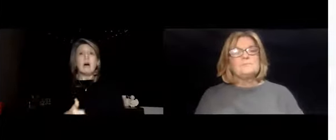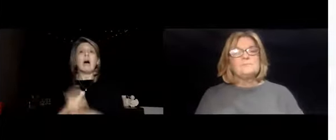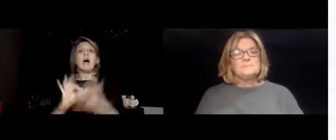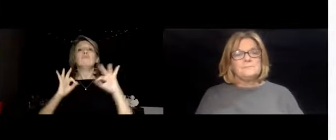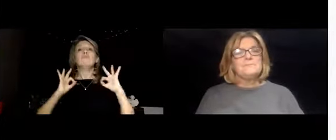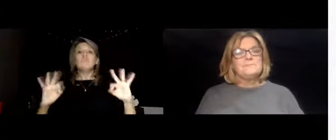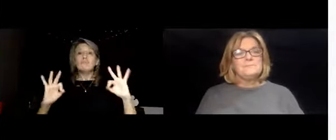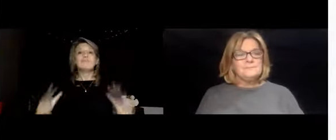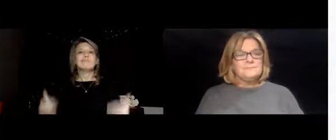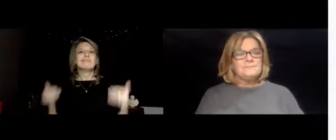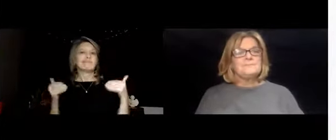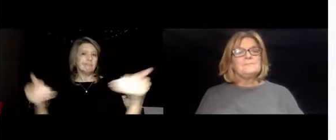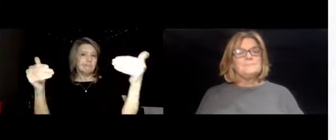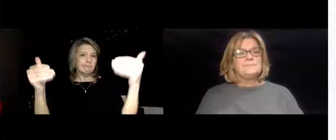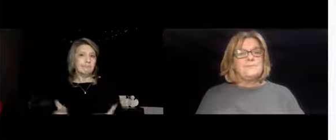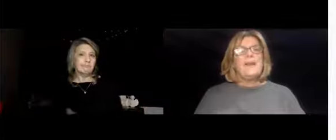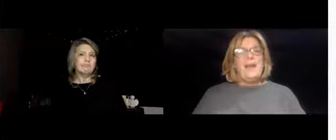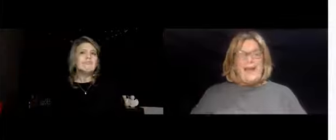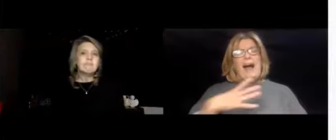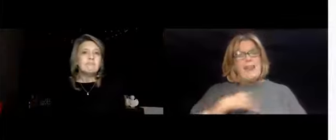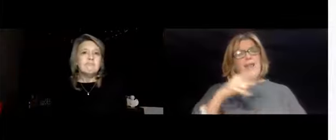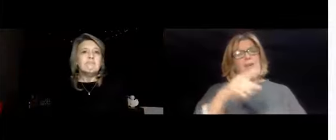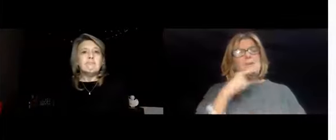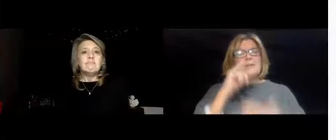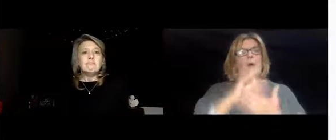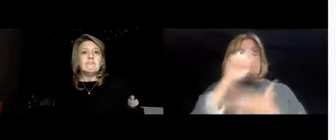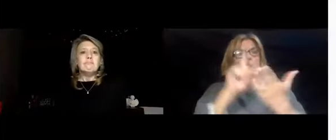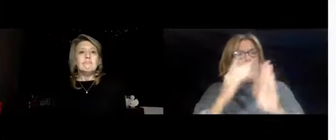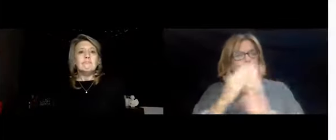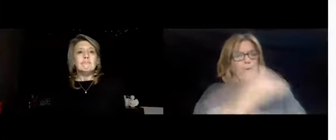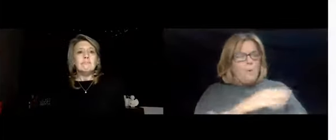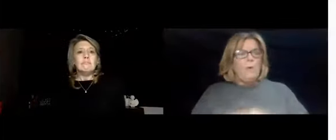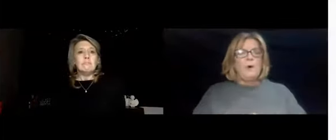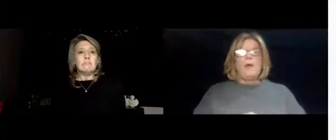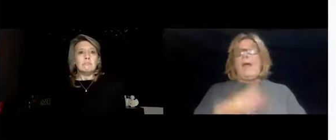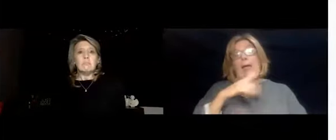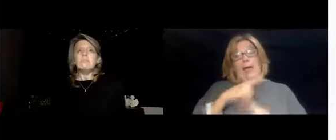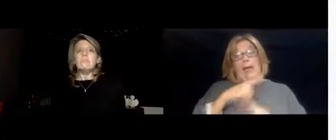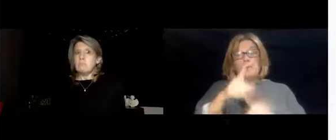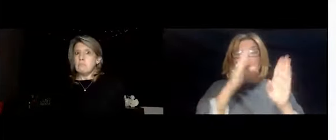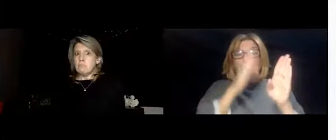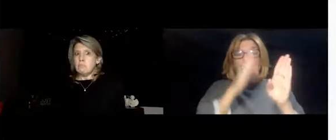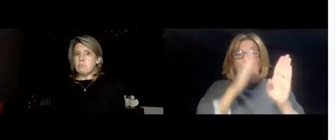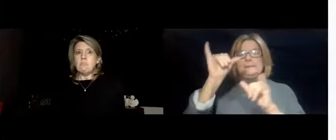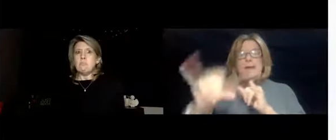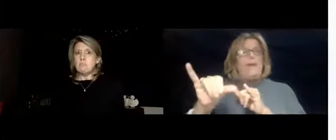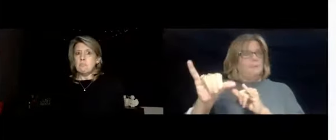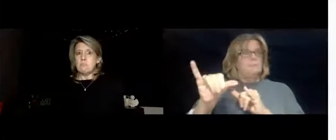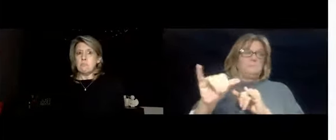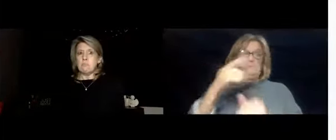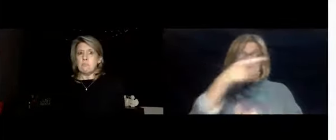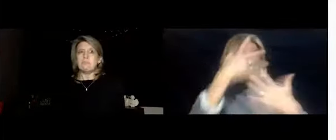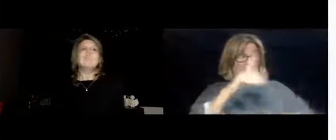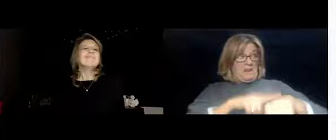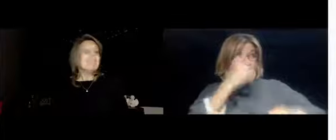beforehand. And once it is, I'm ready to go. I like that you say you show up an hour before and